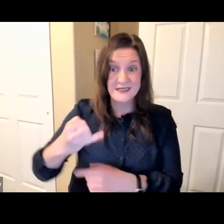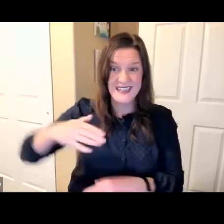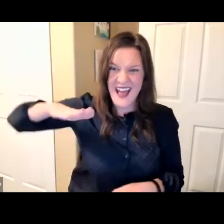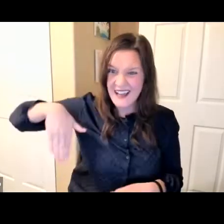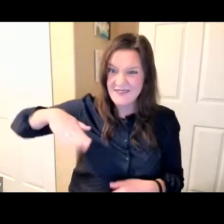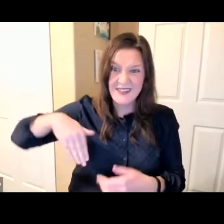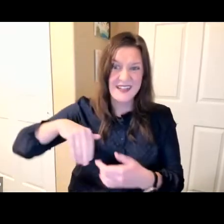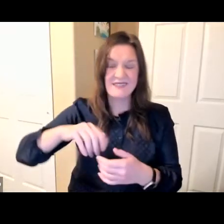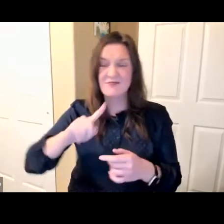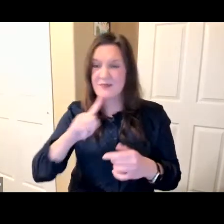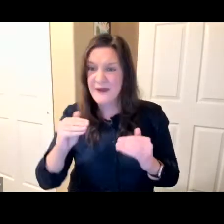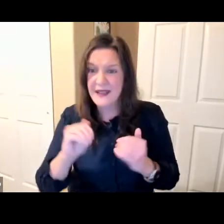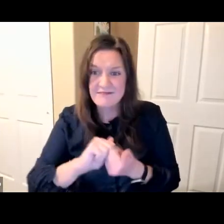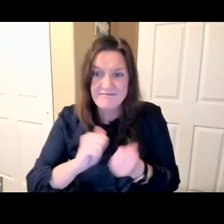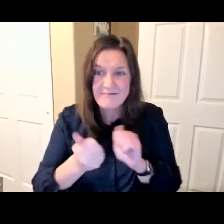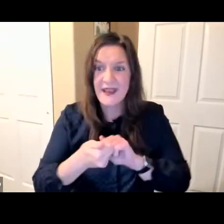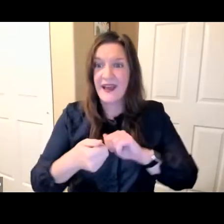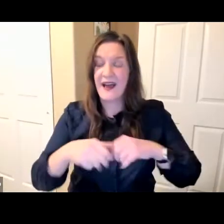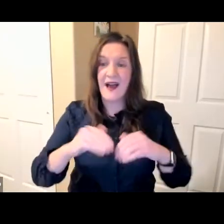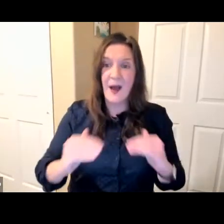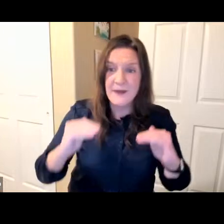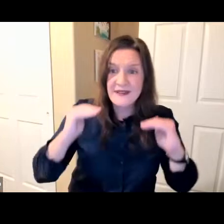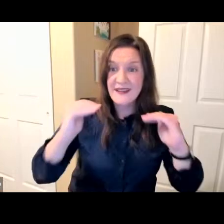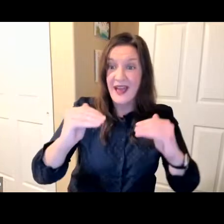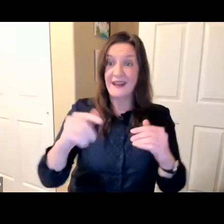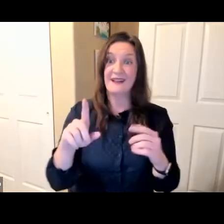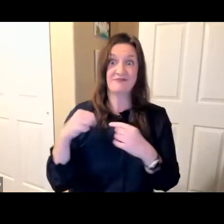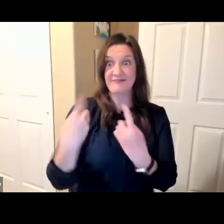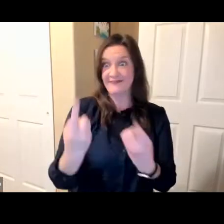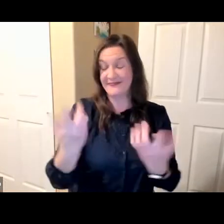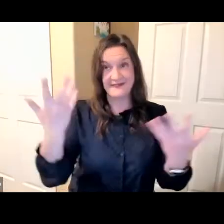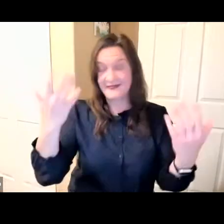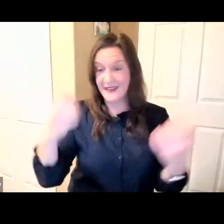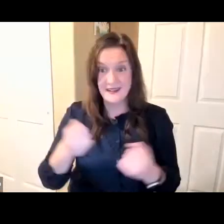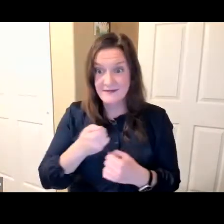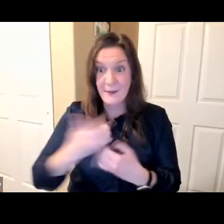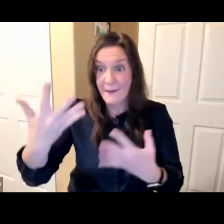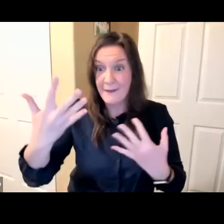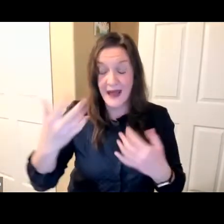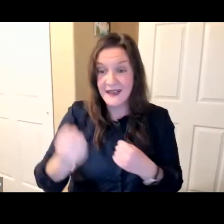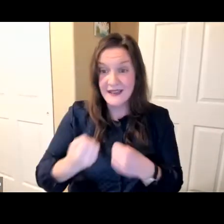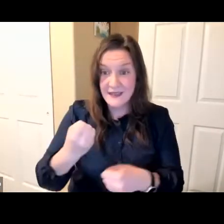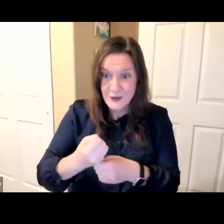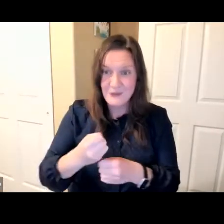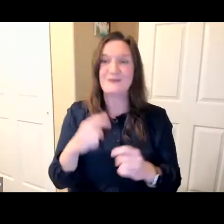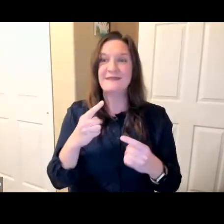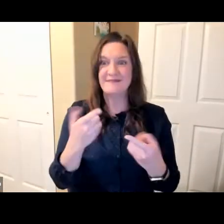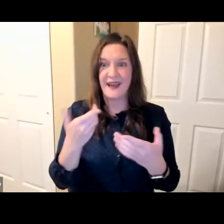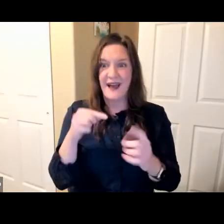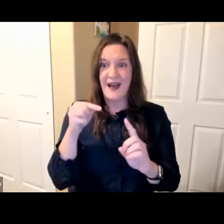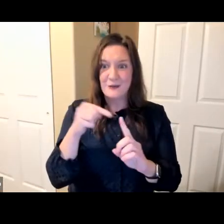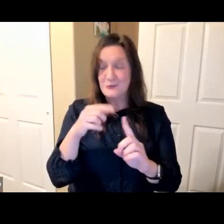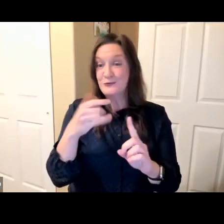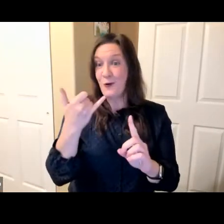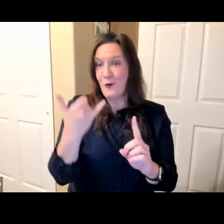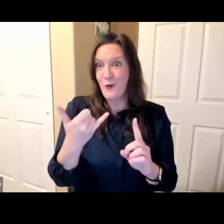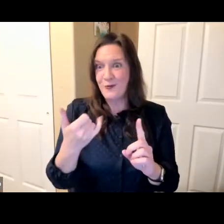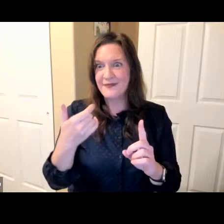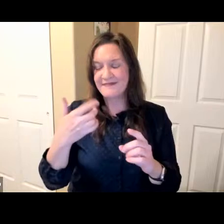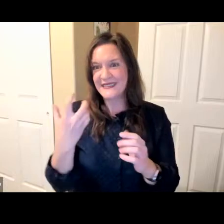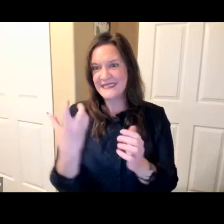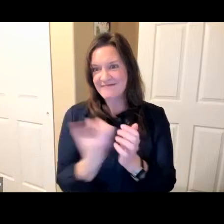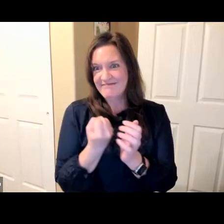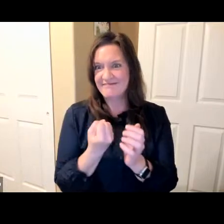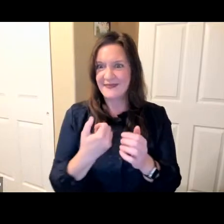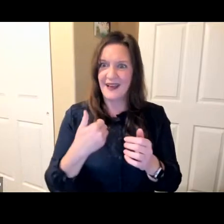and the rules in the Department of Justice have not been revised or updated in a number